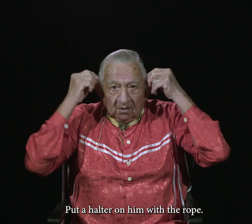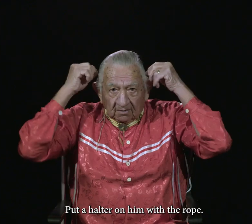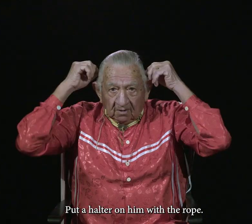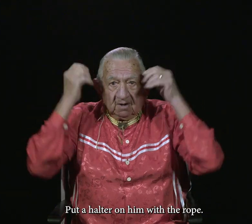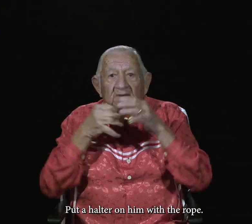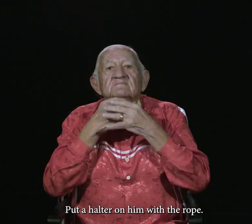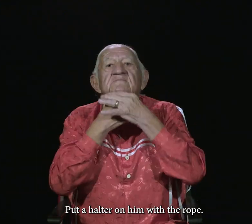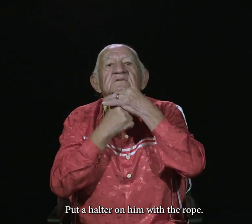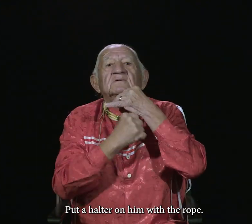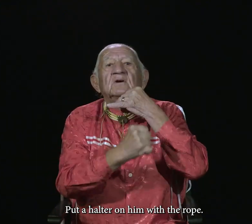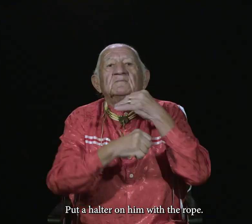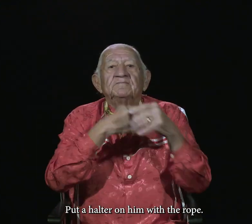halter on him, the rope,